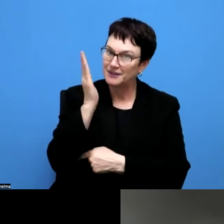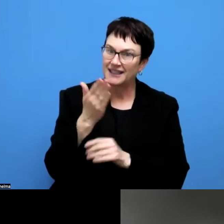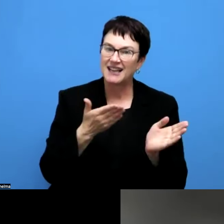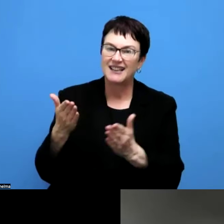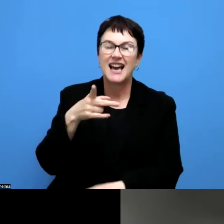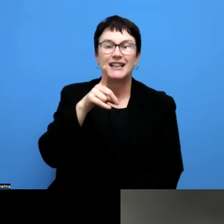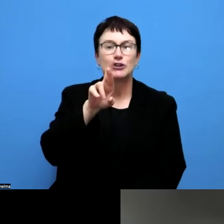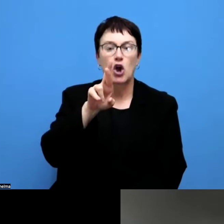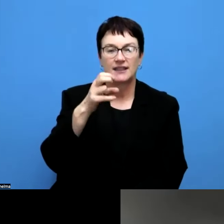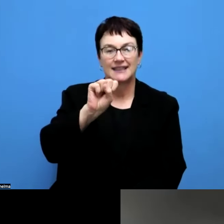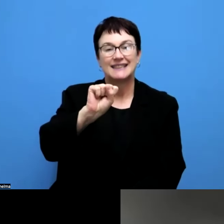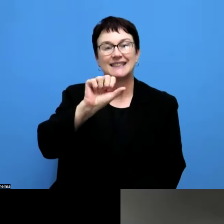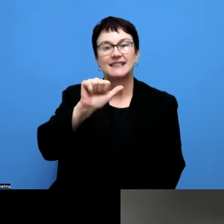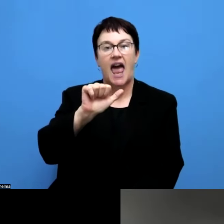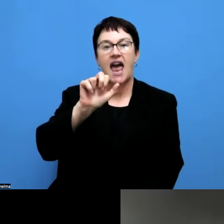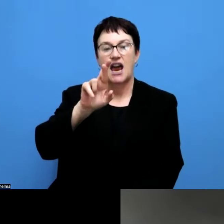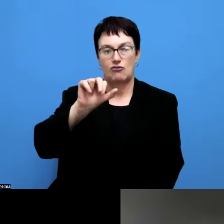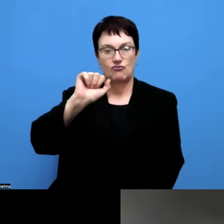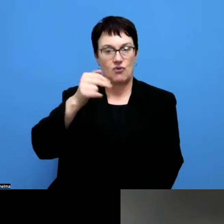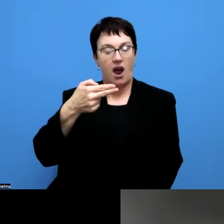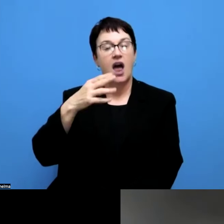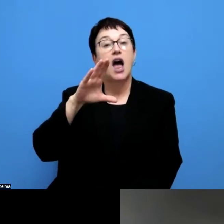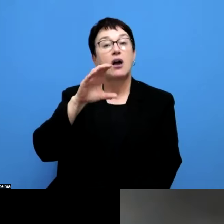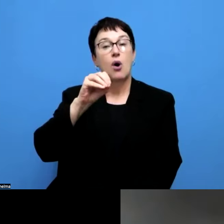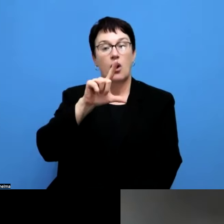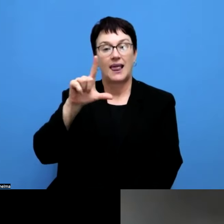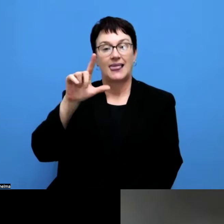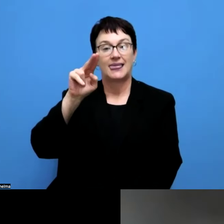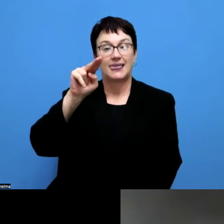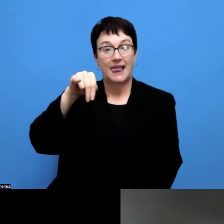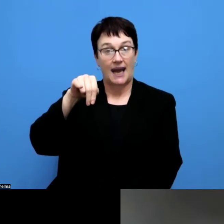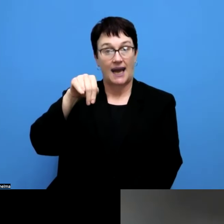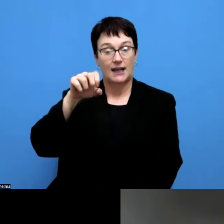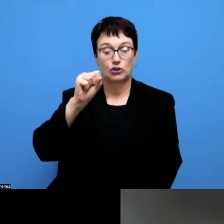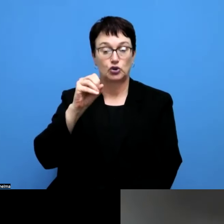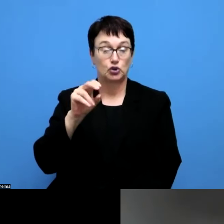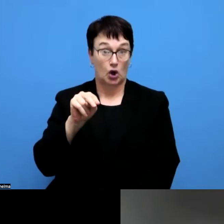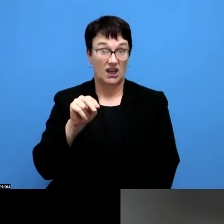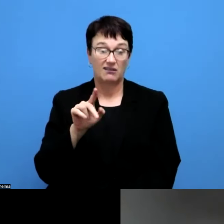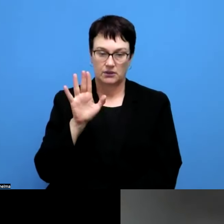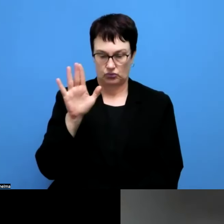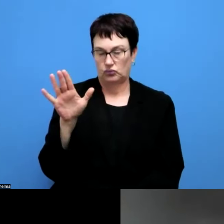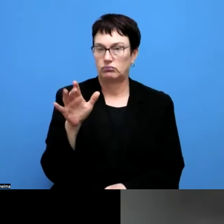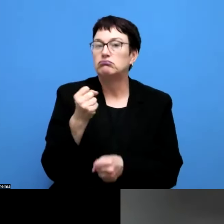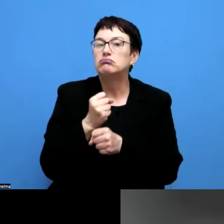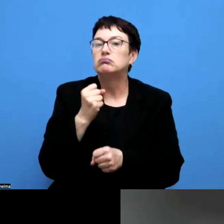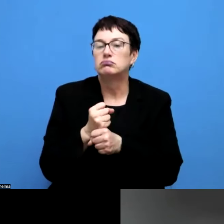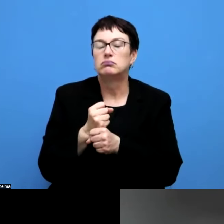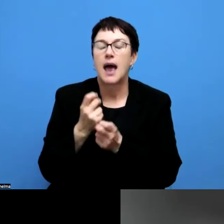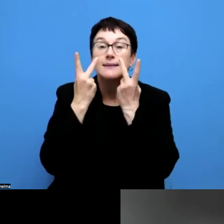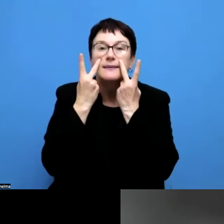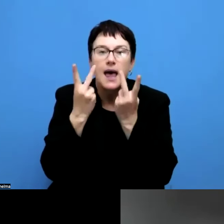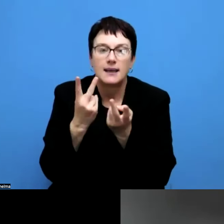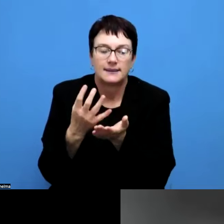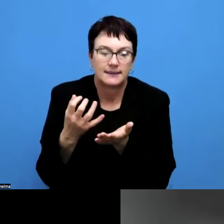Senior Policy Advisor of Sightsavers and is the co-chair of Workstream 3 of the WHO Disability Health